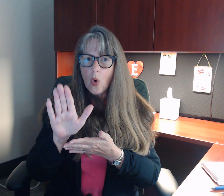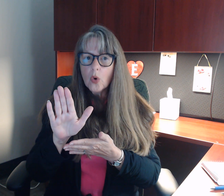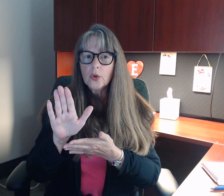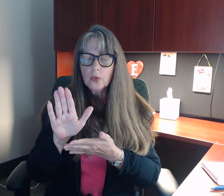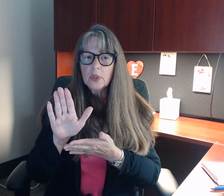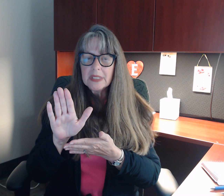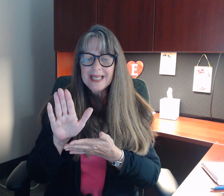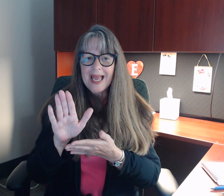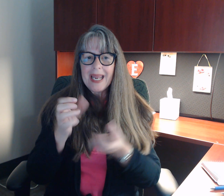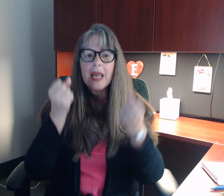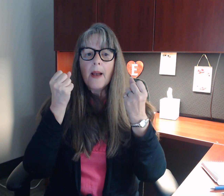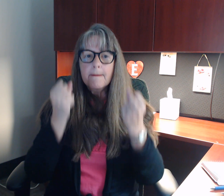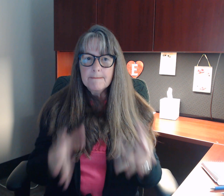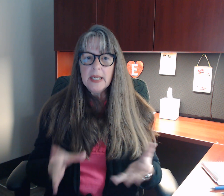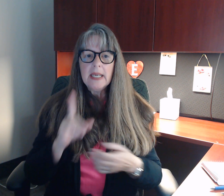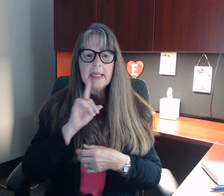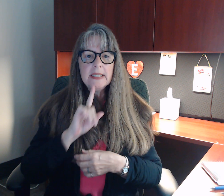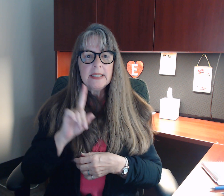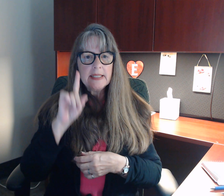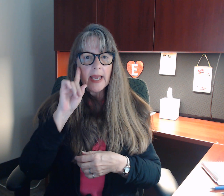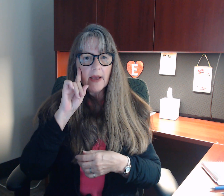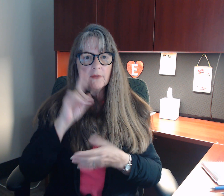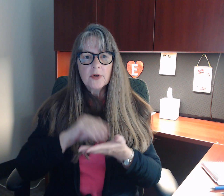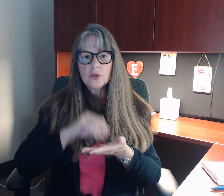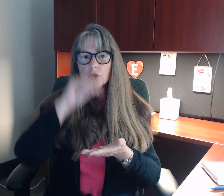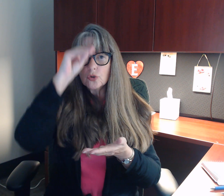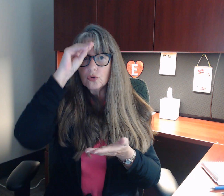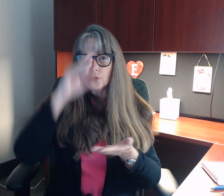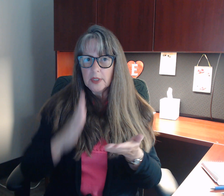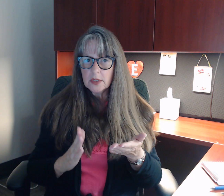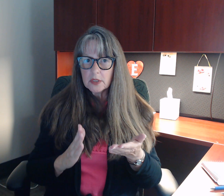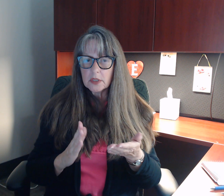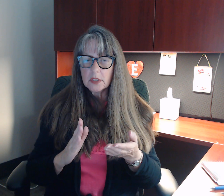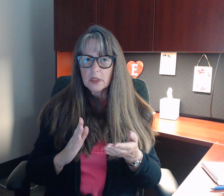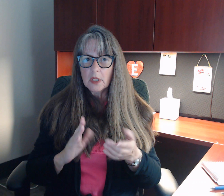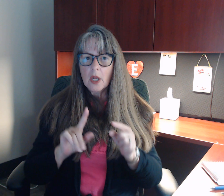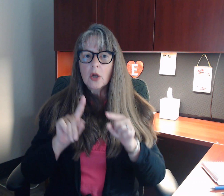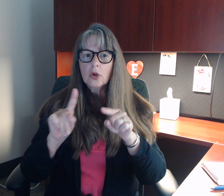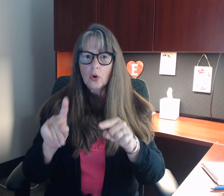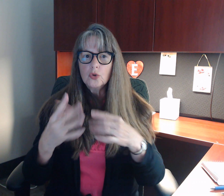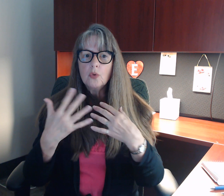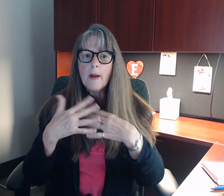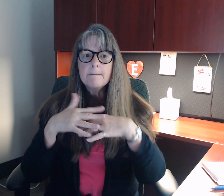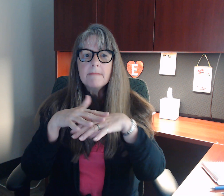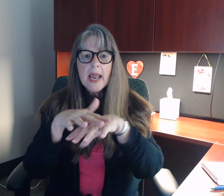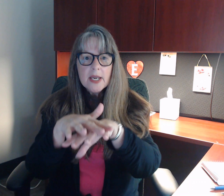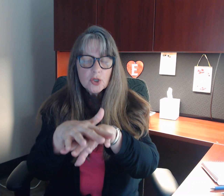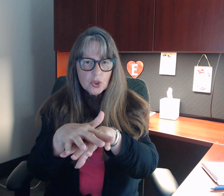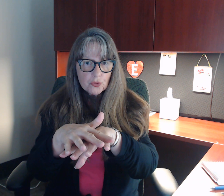Or you could say many deaf students go to a mainstream